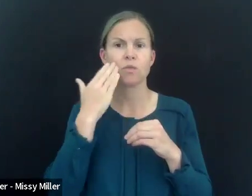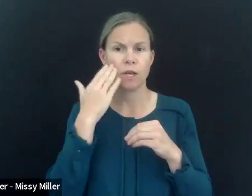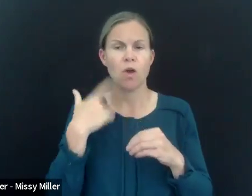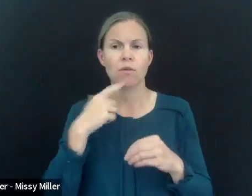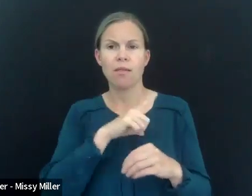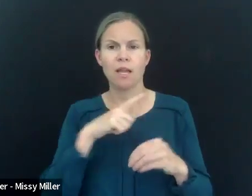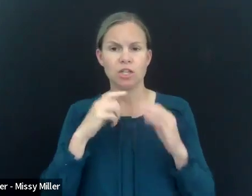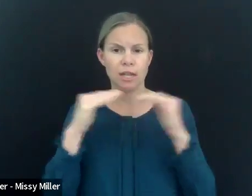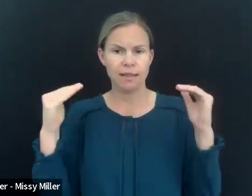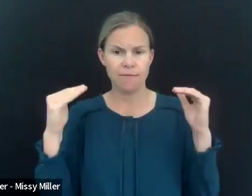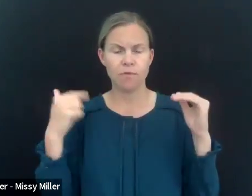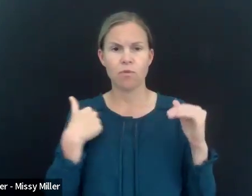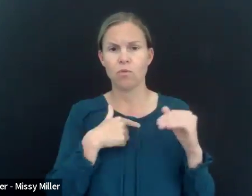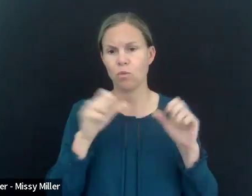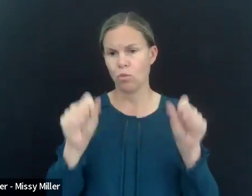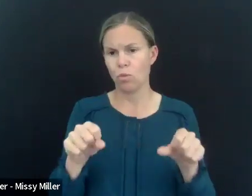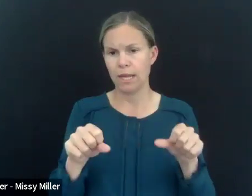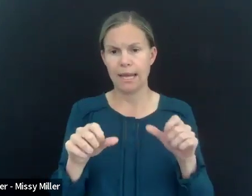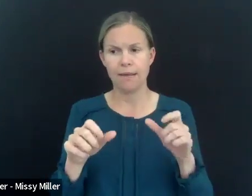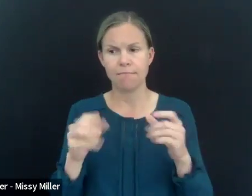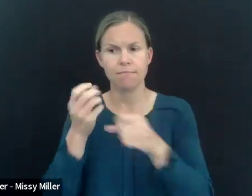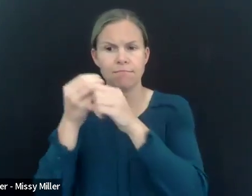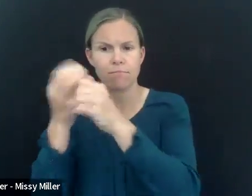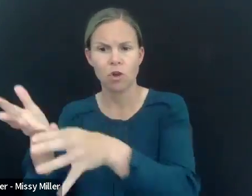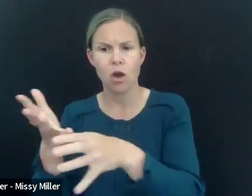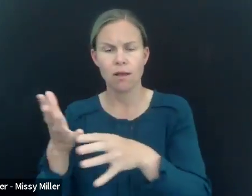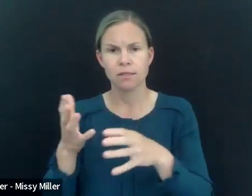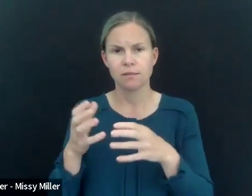research, culture shift are critical to making that change as well.